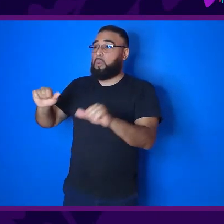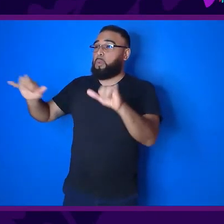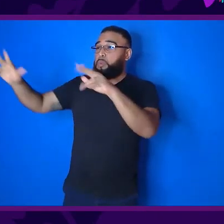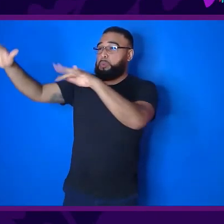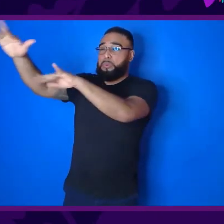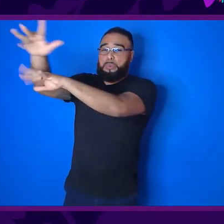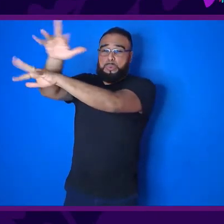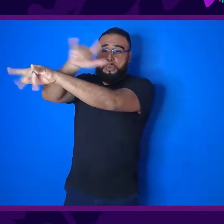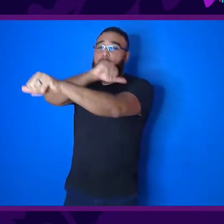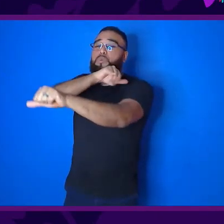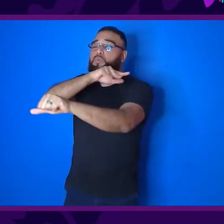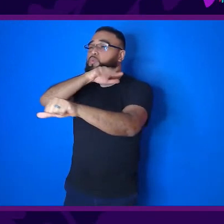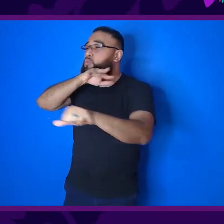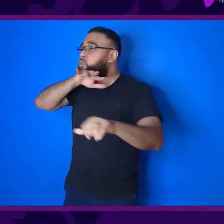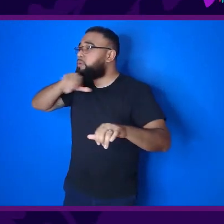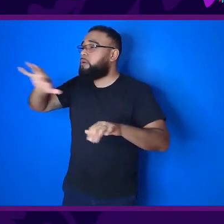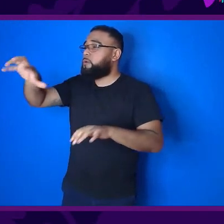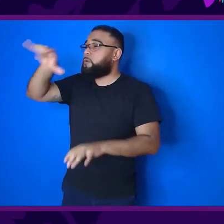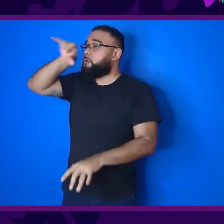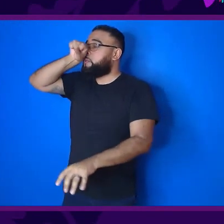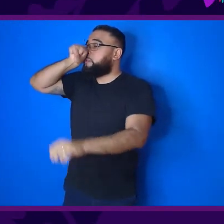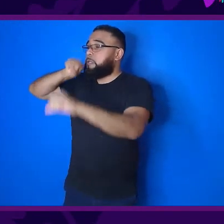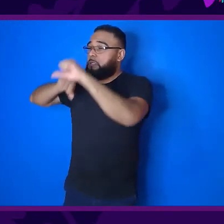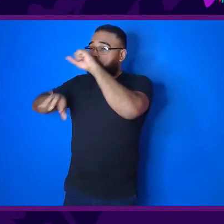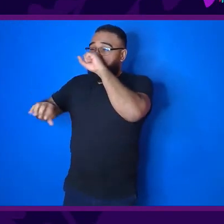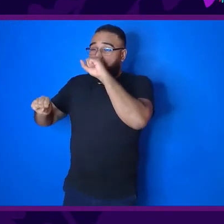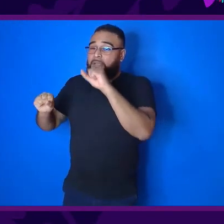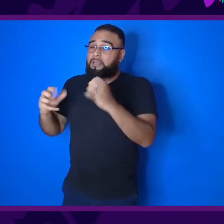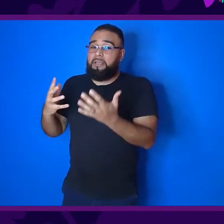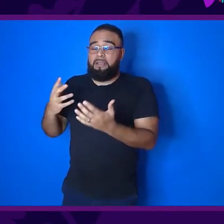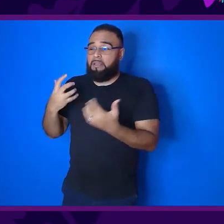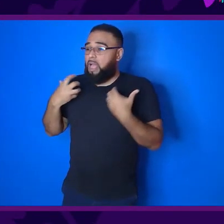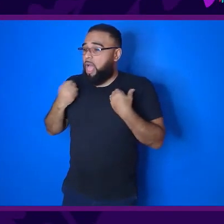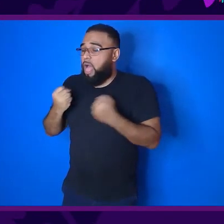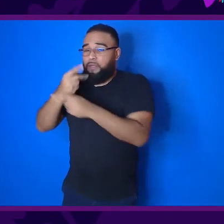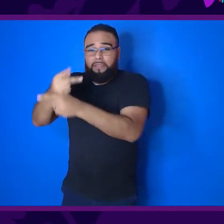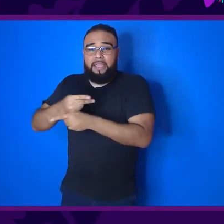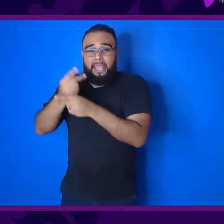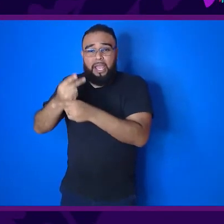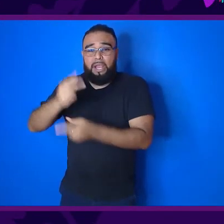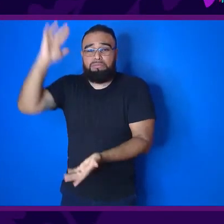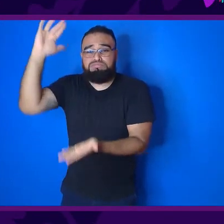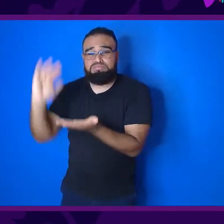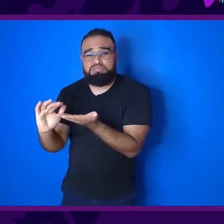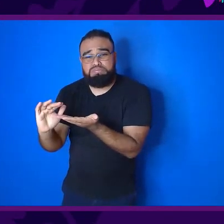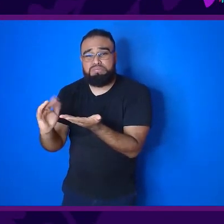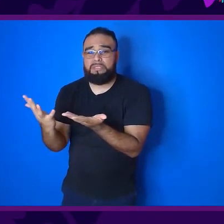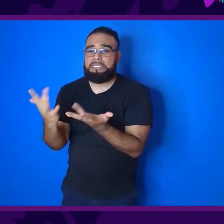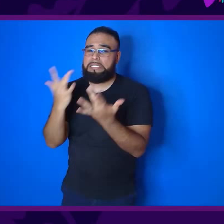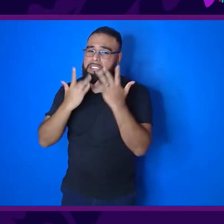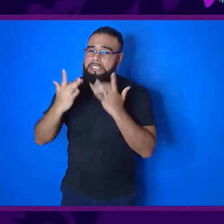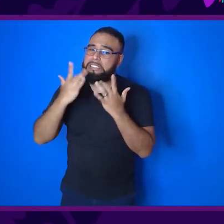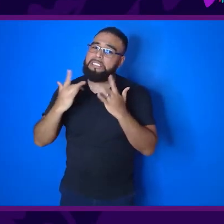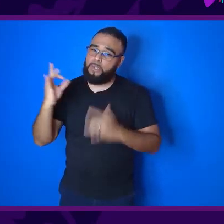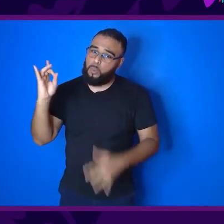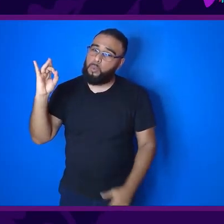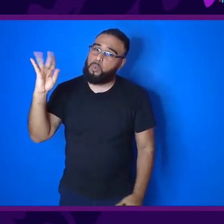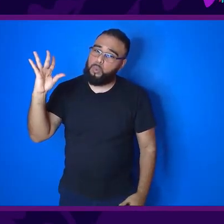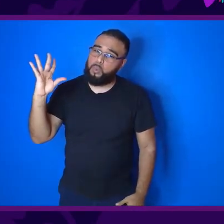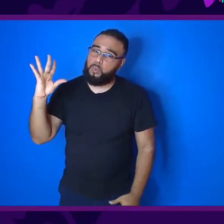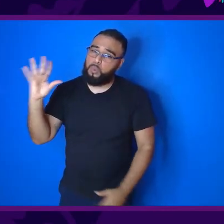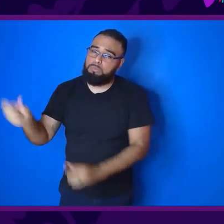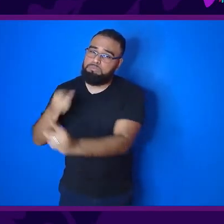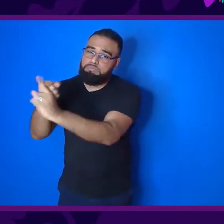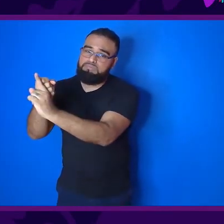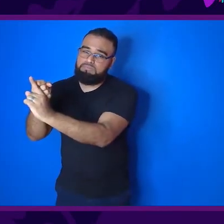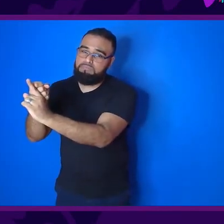they breathe and the lack of health care, it's more of a crisis than it is in places where people are rich.